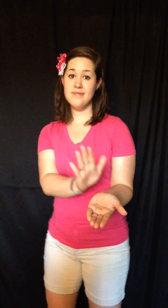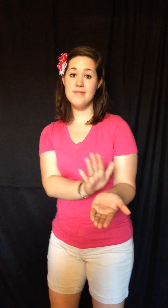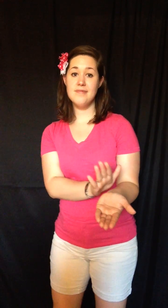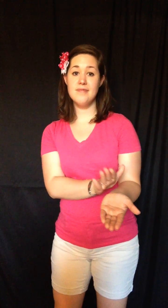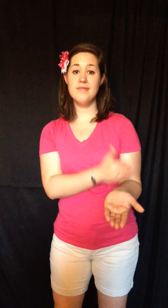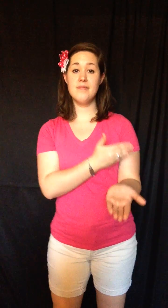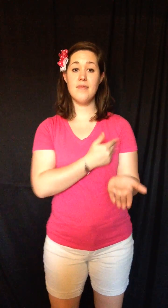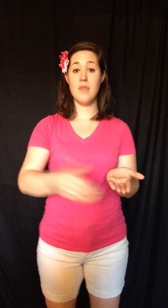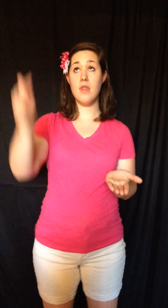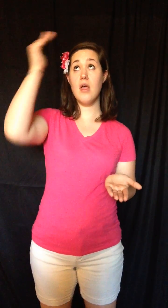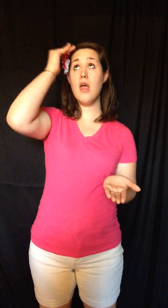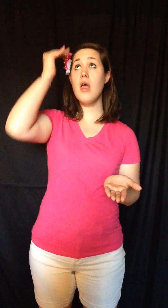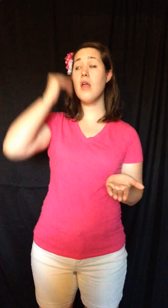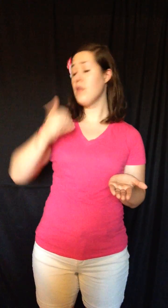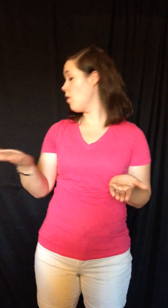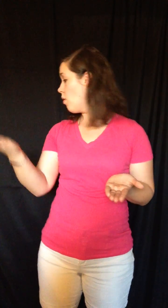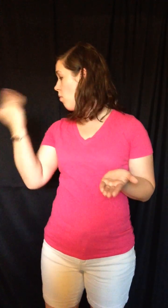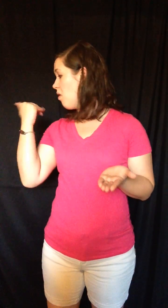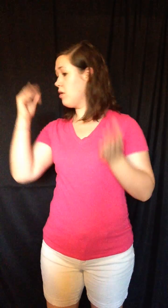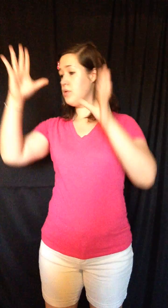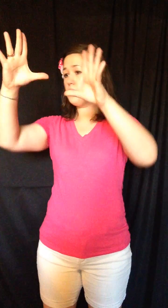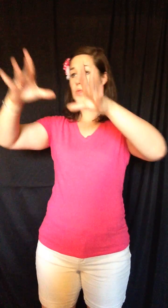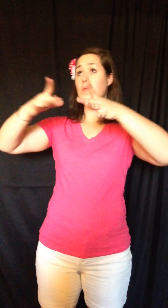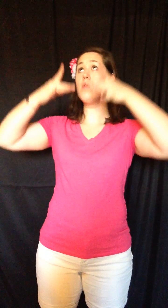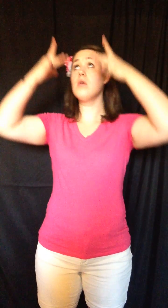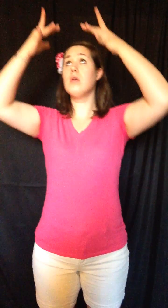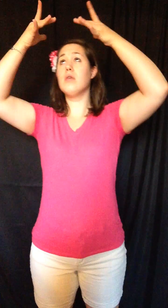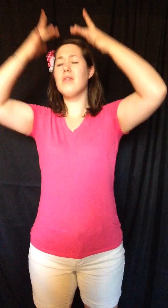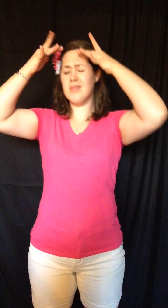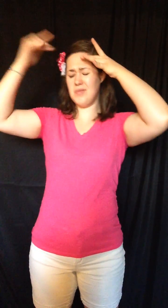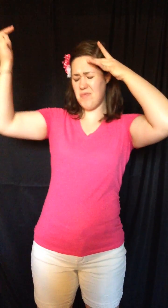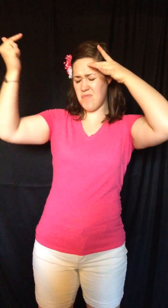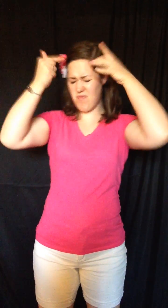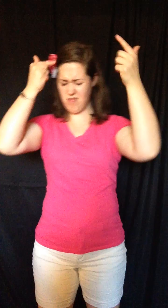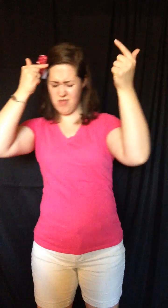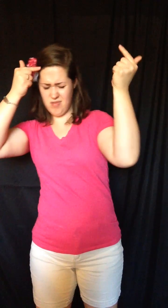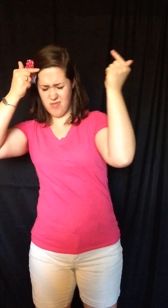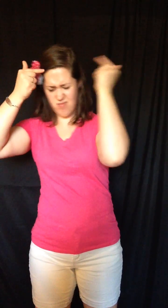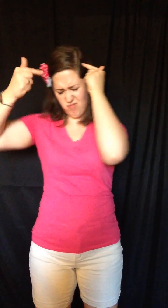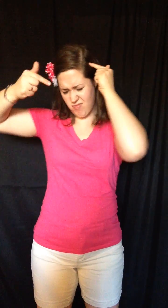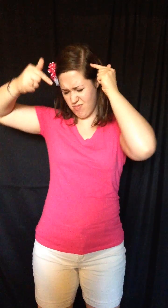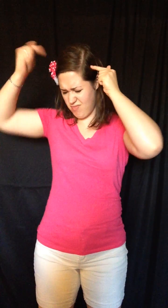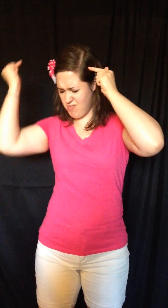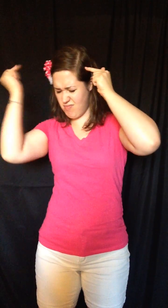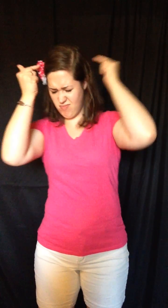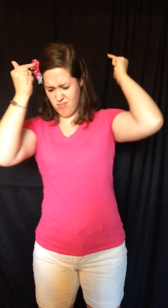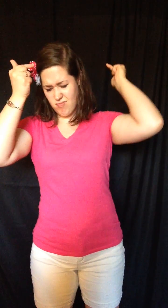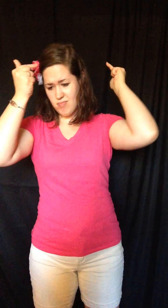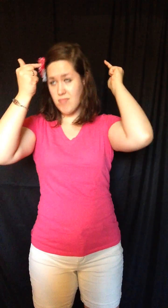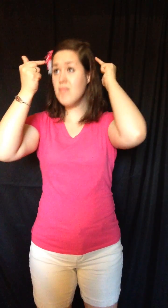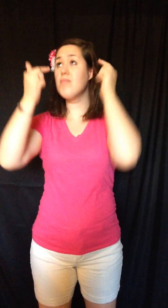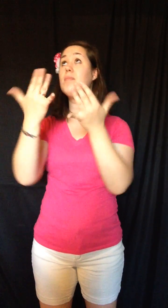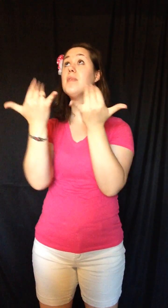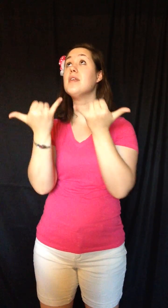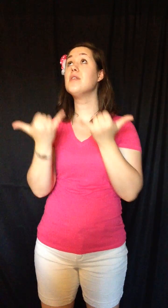The head that once was crowned with thorns Is